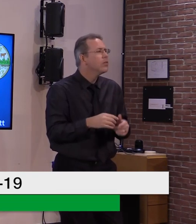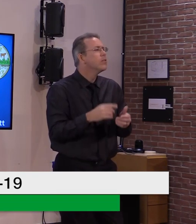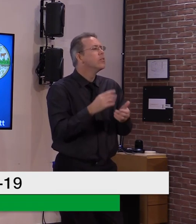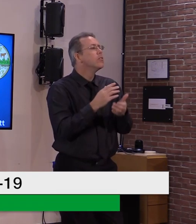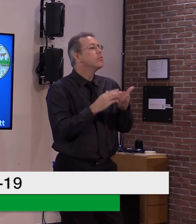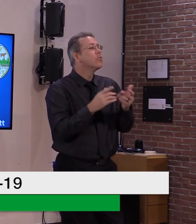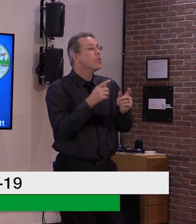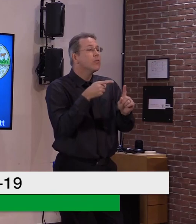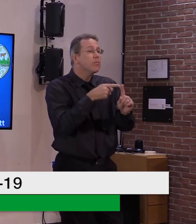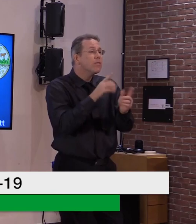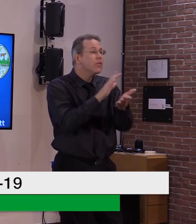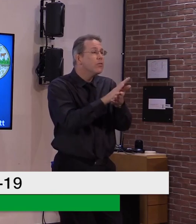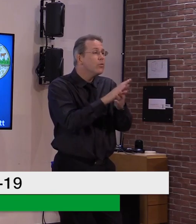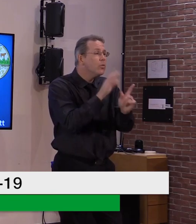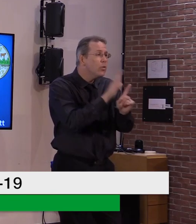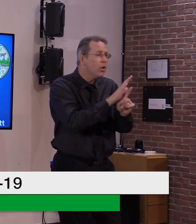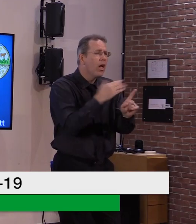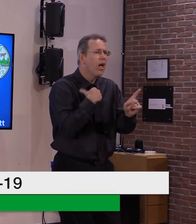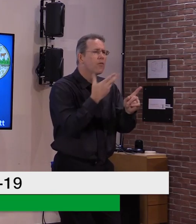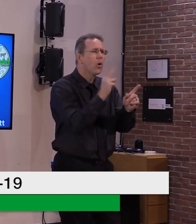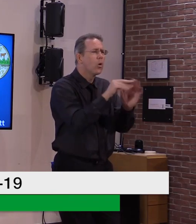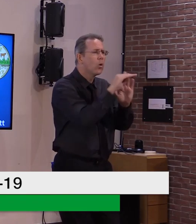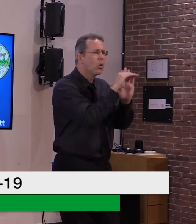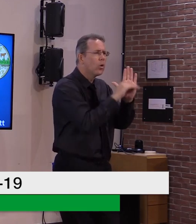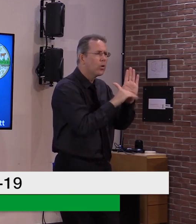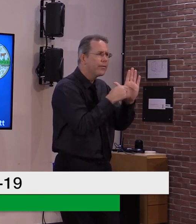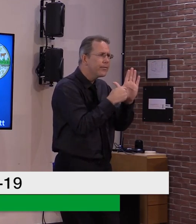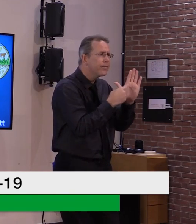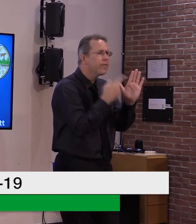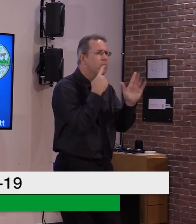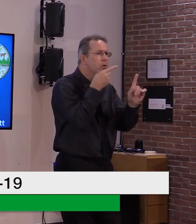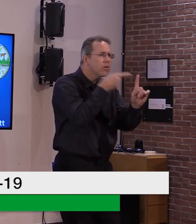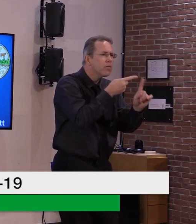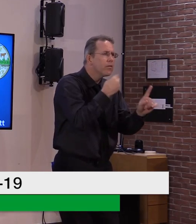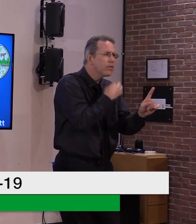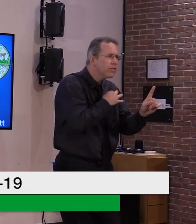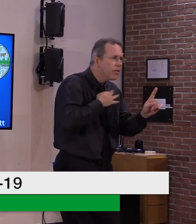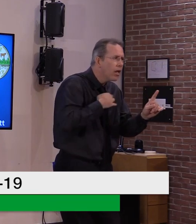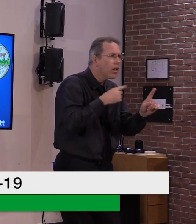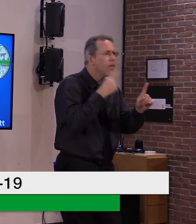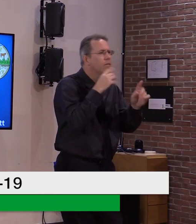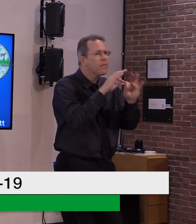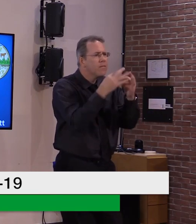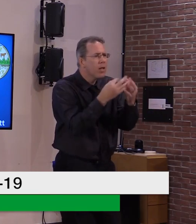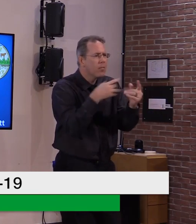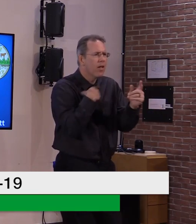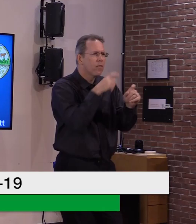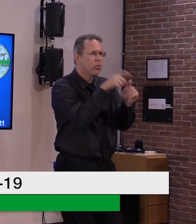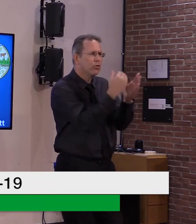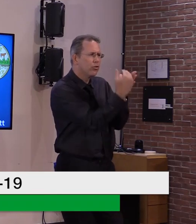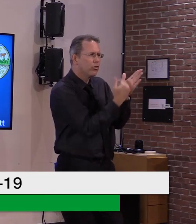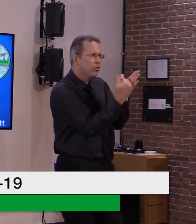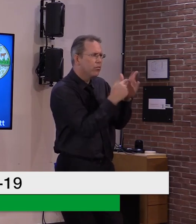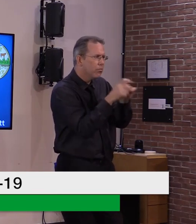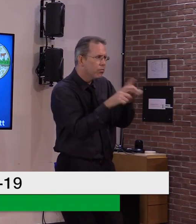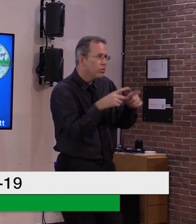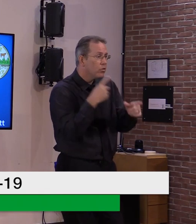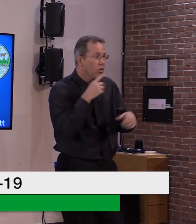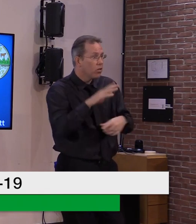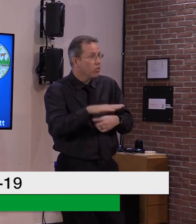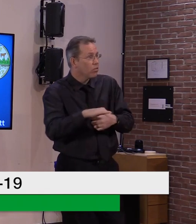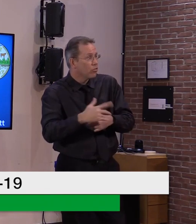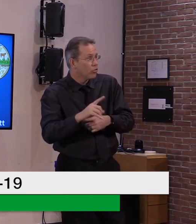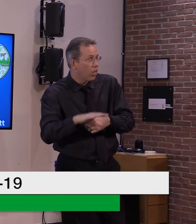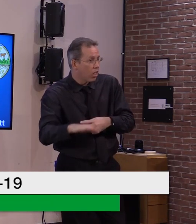and this really takes in-person instruction so on a daily basis in order to enter uh school facilities the daily health